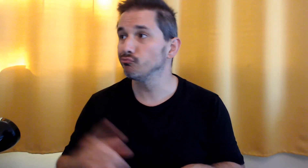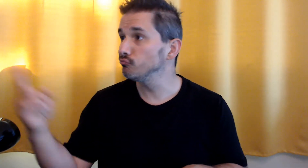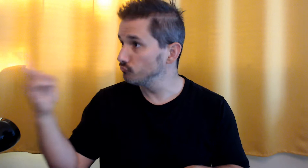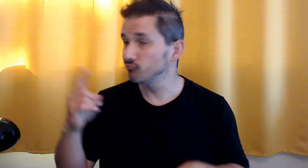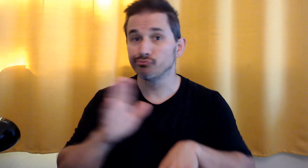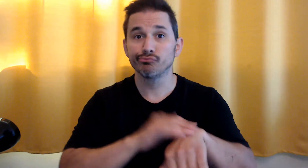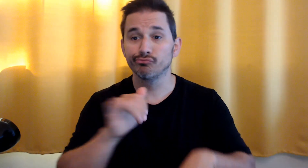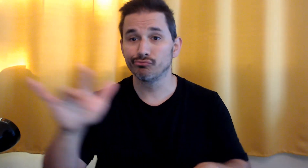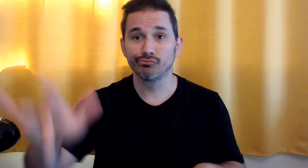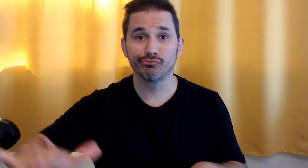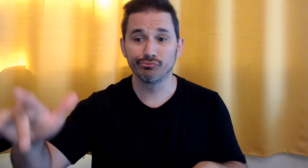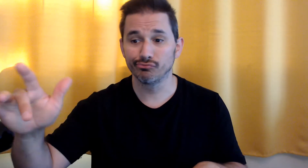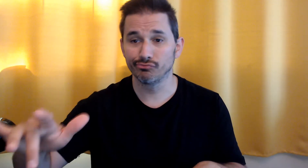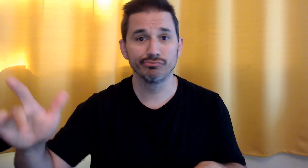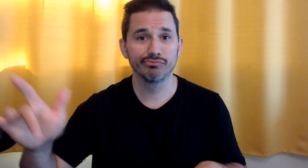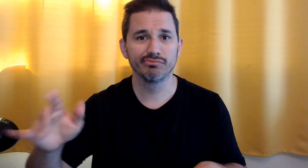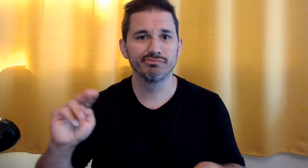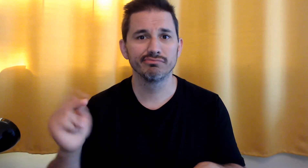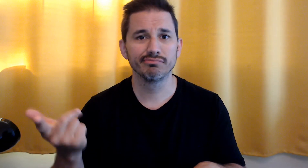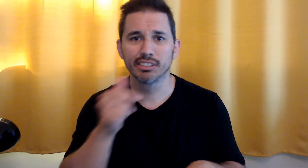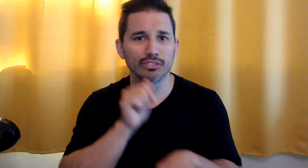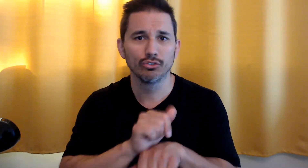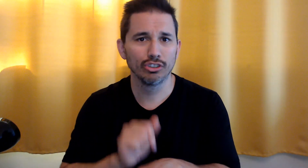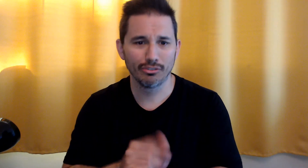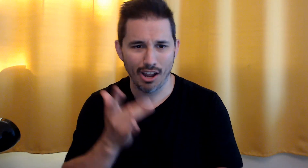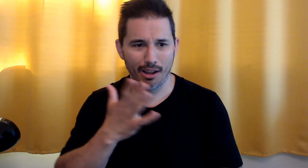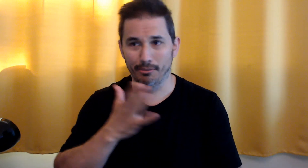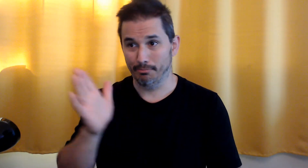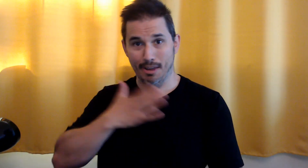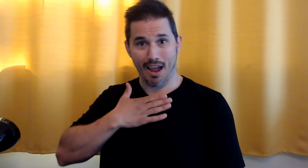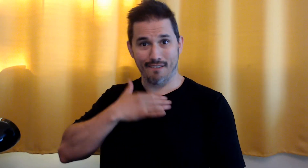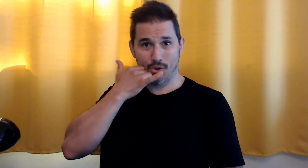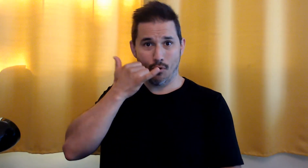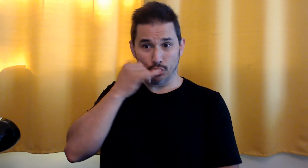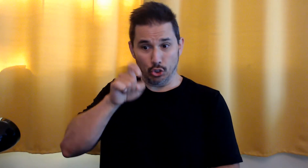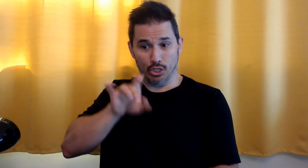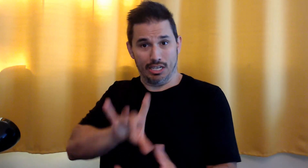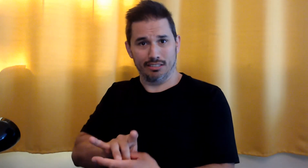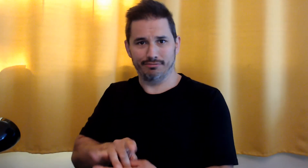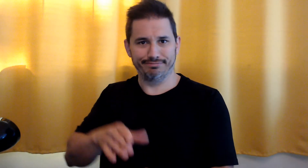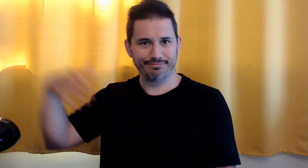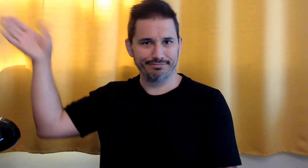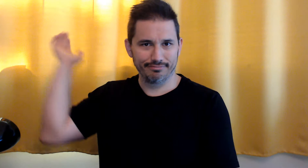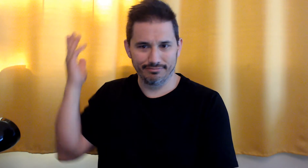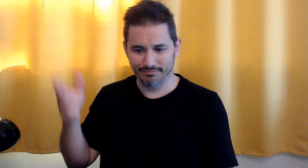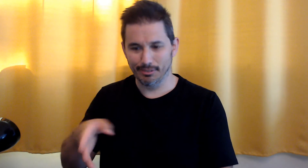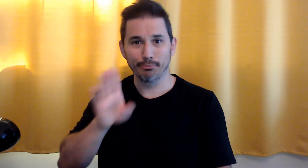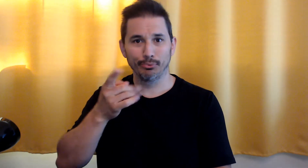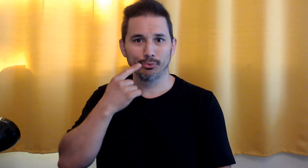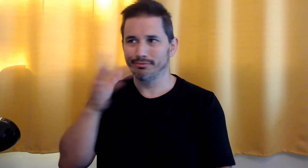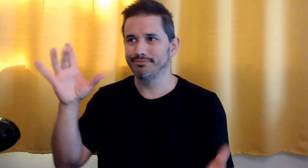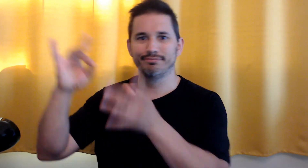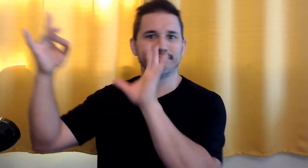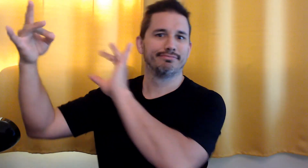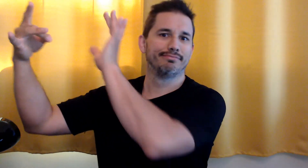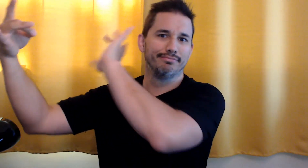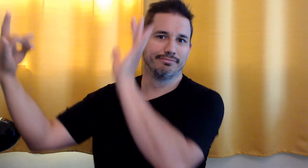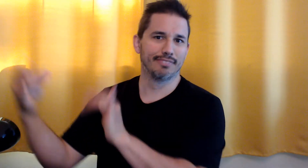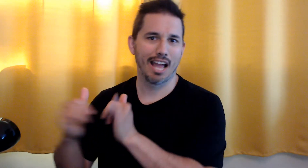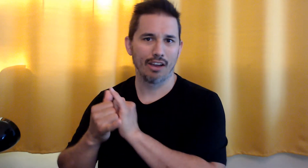button to call someone into the office, it wouldn't work because clearly your phone isn't there for the button to connect to. So that is